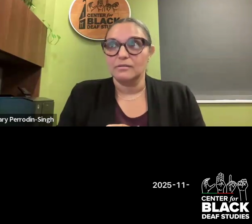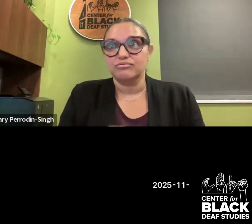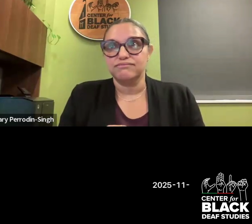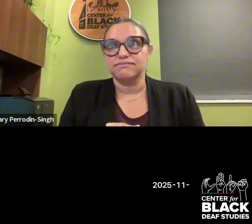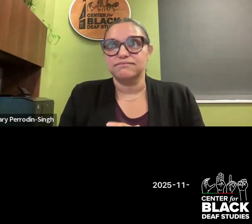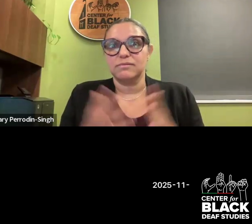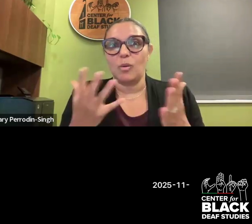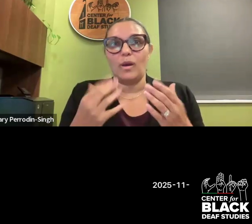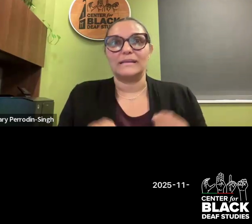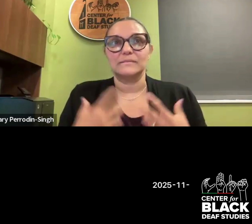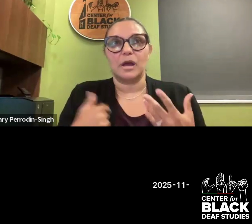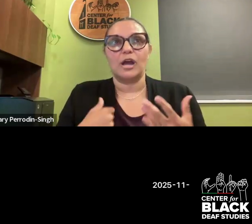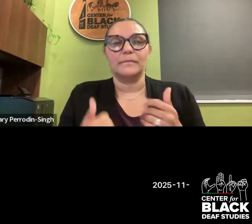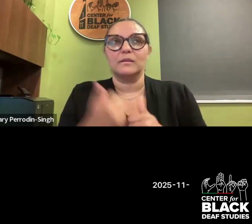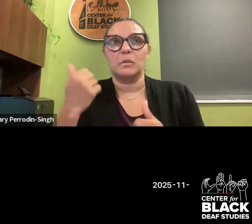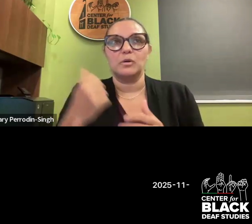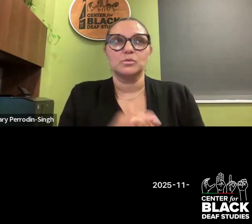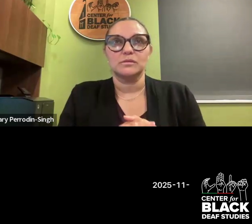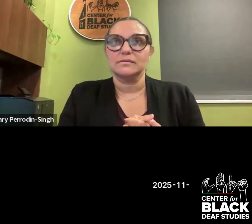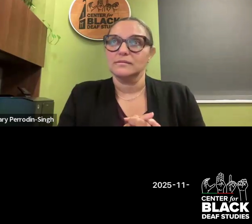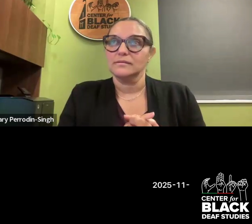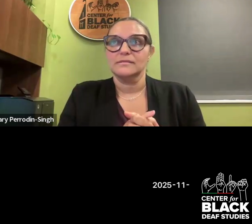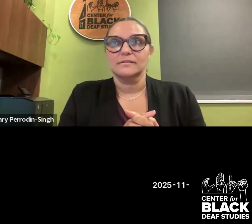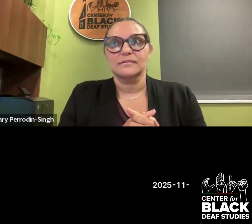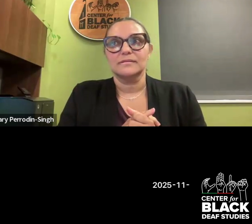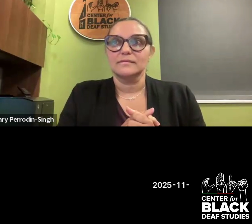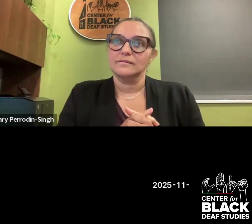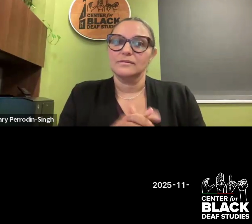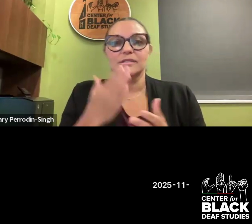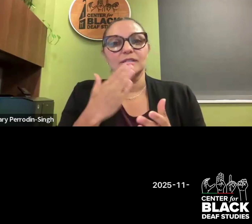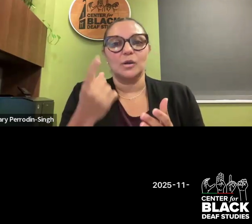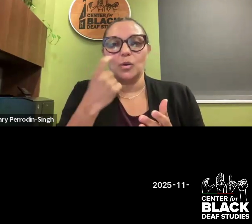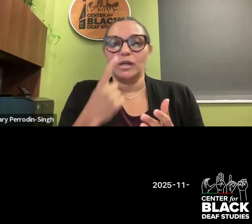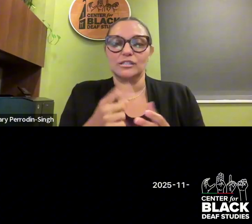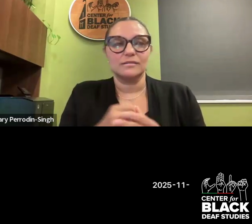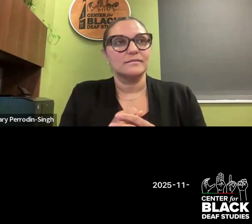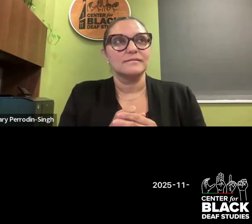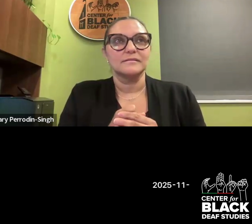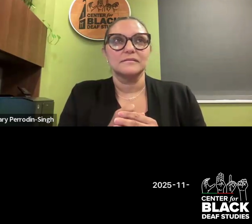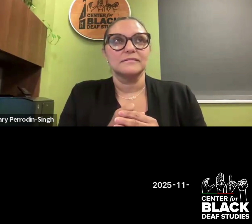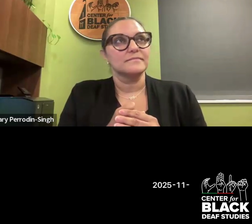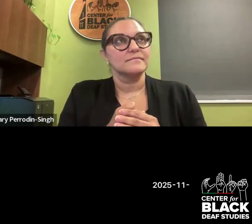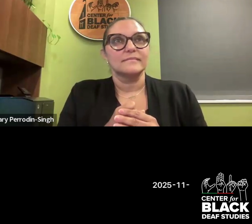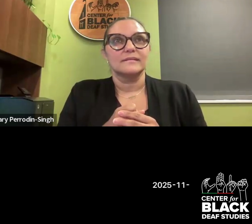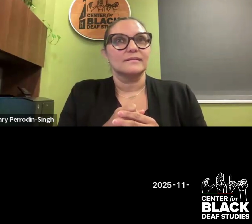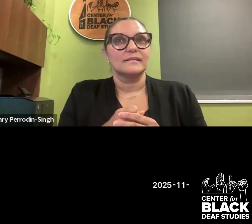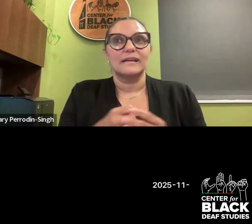Last one. What inspired you the most while sharing your personal story through your research? Oh, that's a tough question.